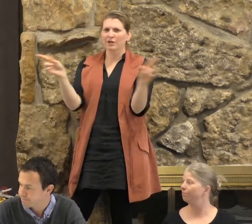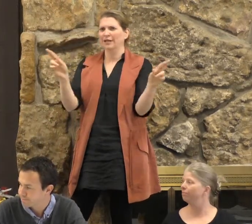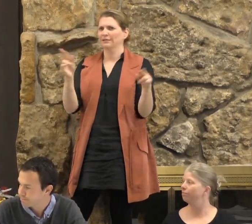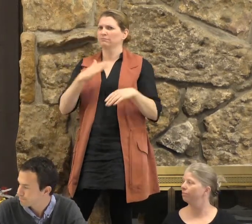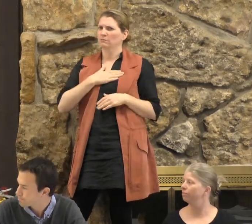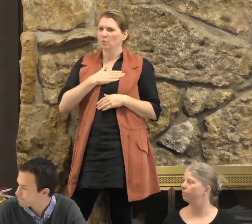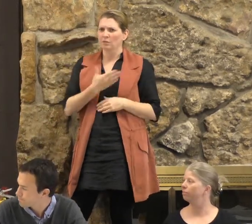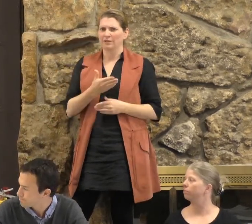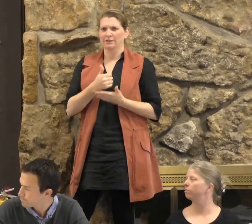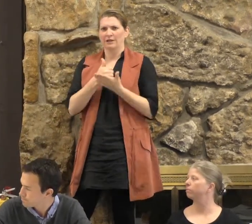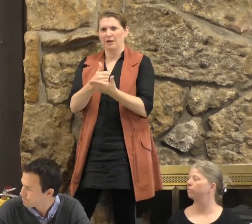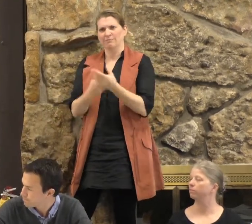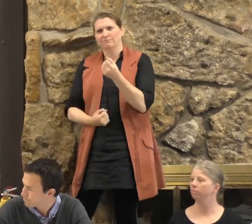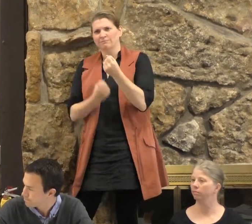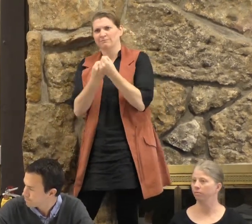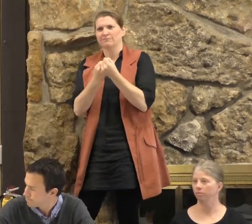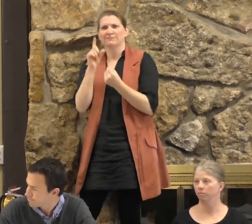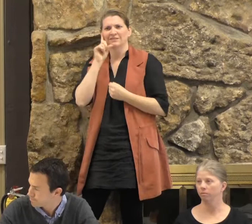that.